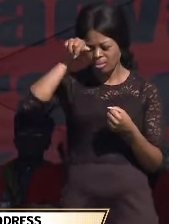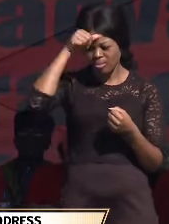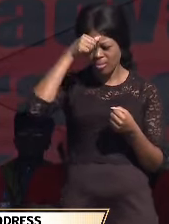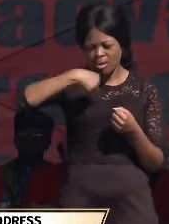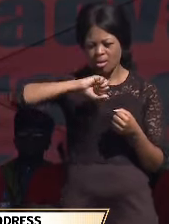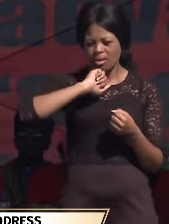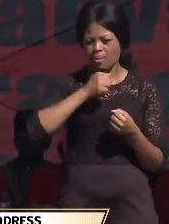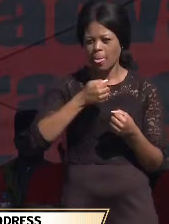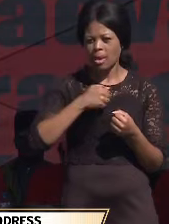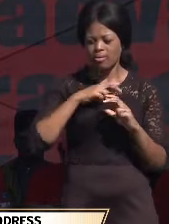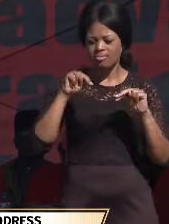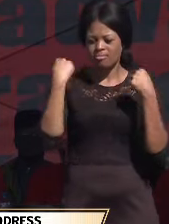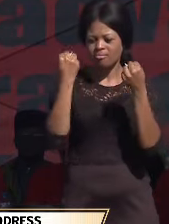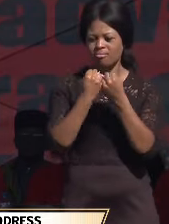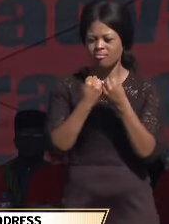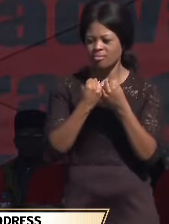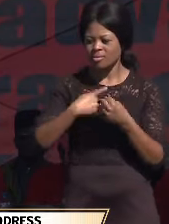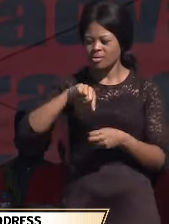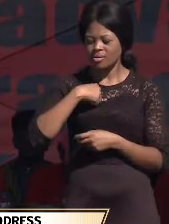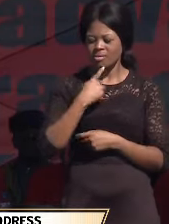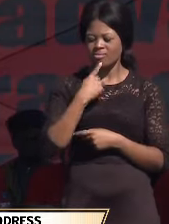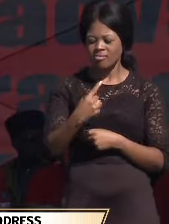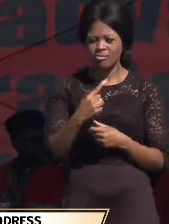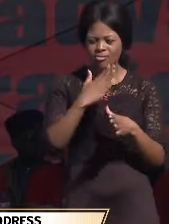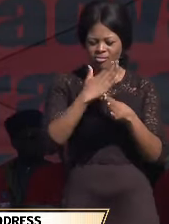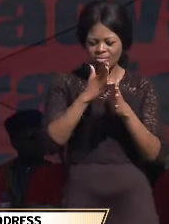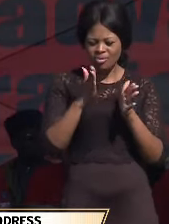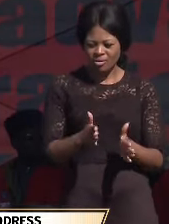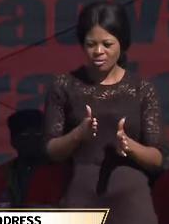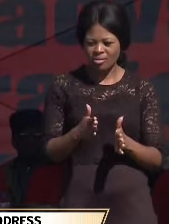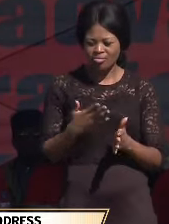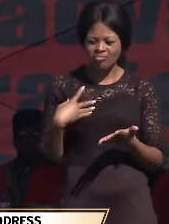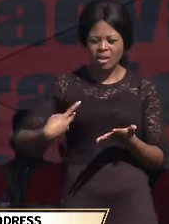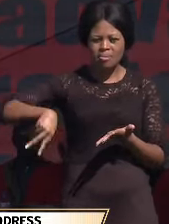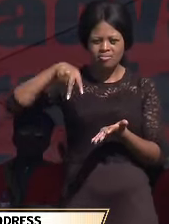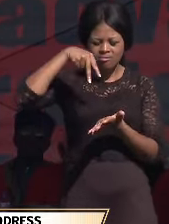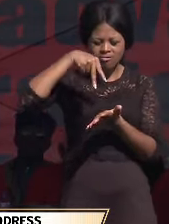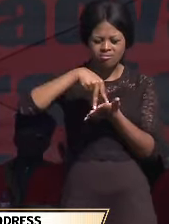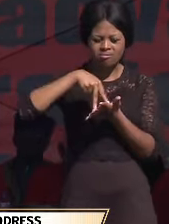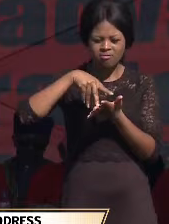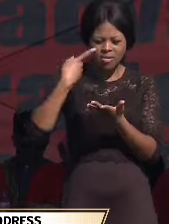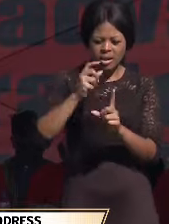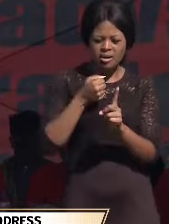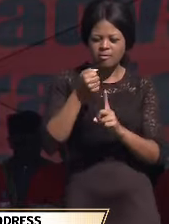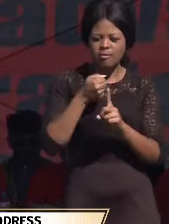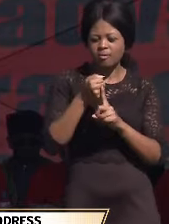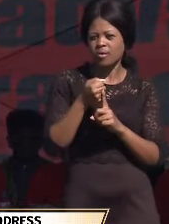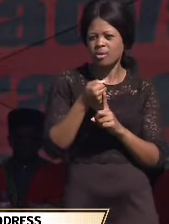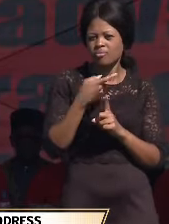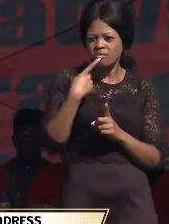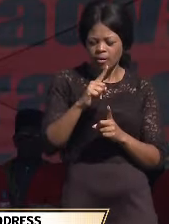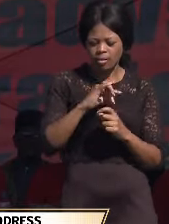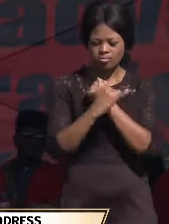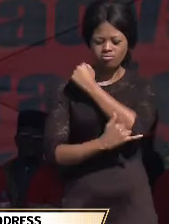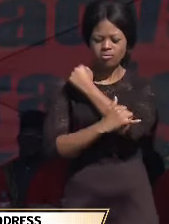national sovereignty. We are saying to the workers, stand up and defend the national sovereignty of